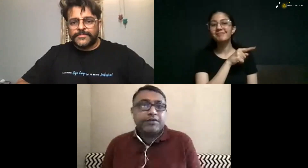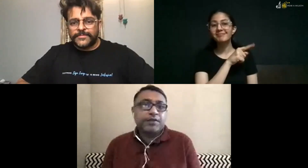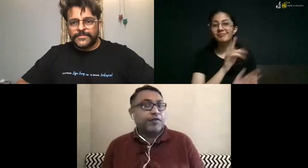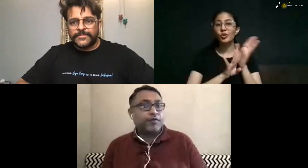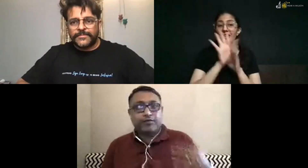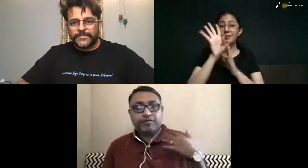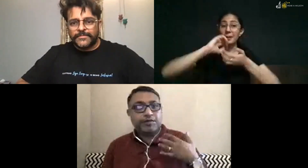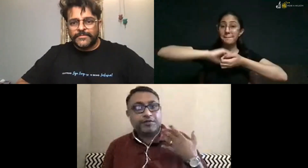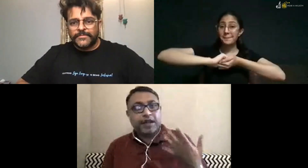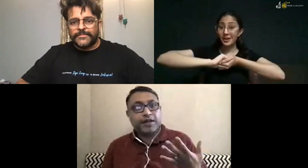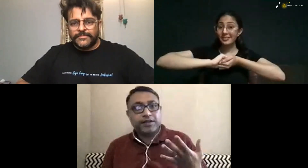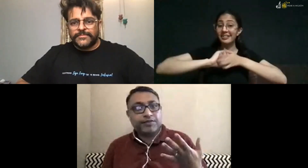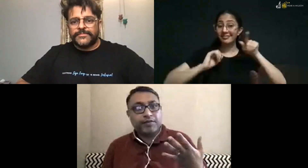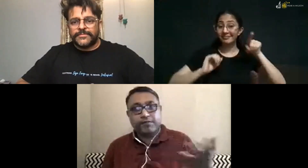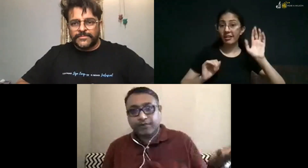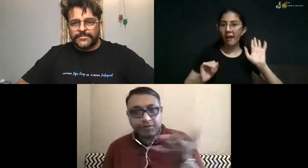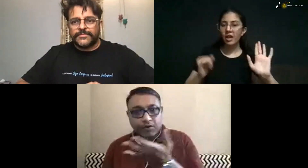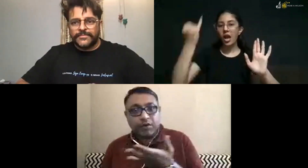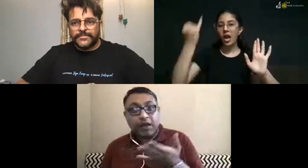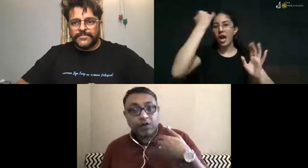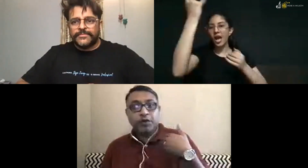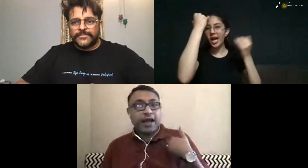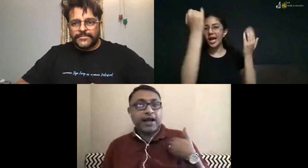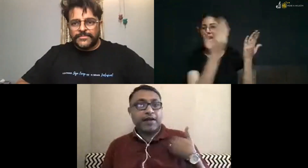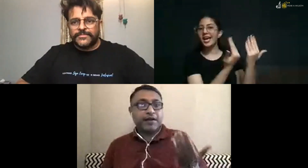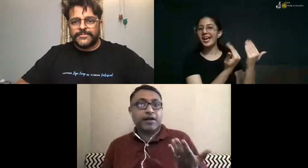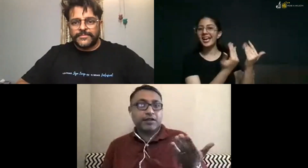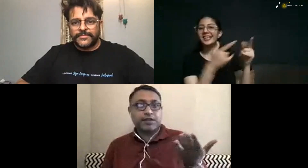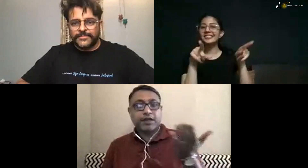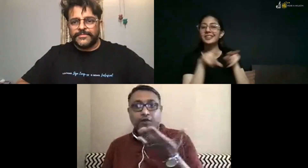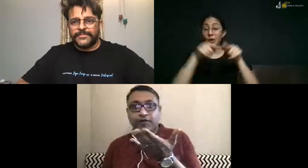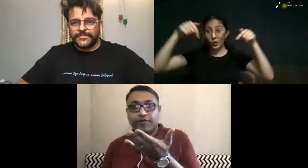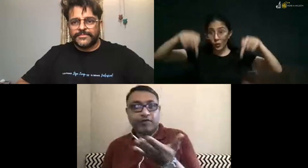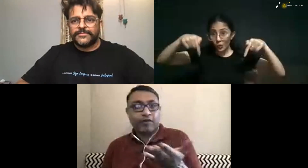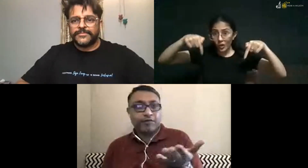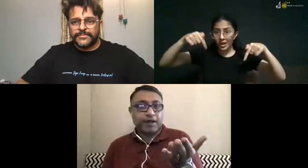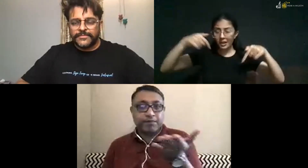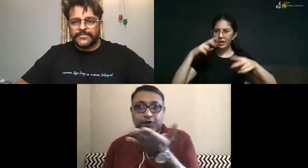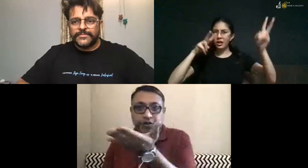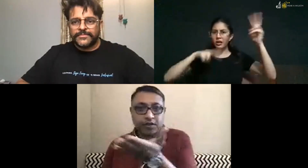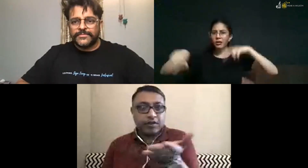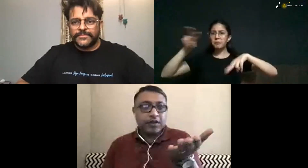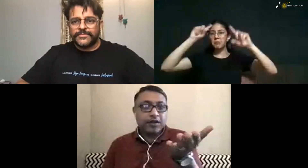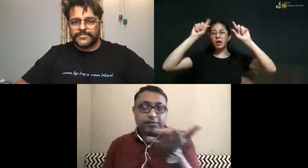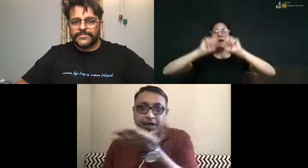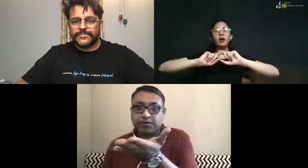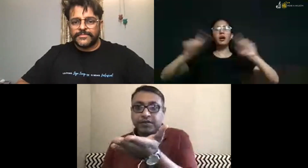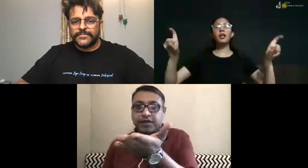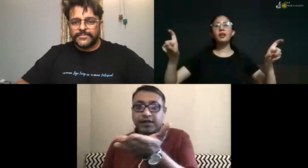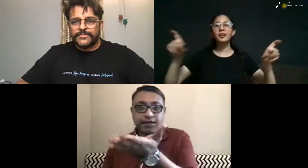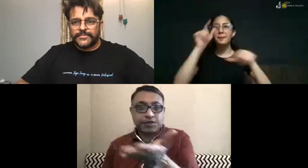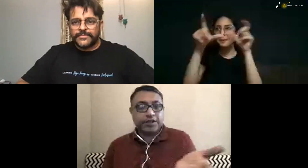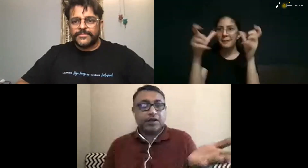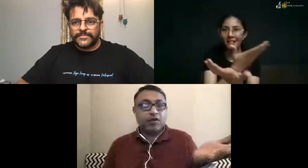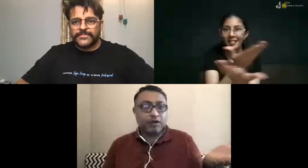get some of the ideas from the today. I had a better understanding of my potential participants, right?